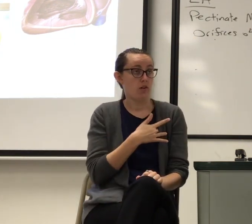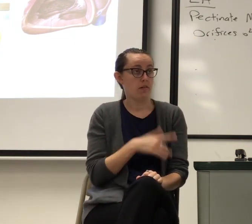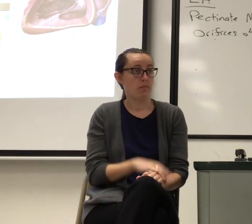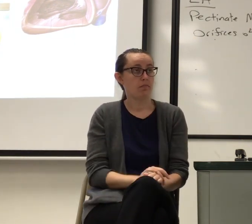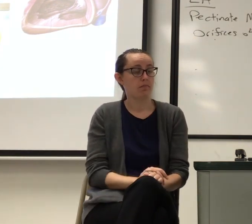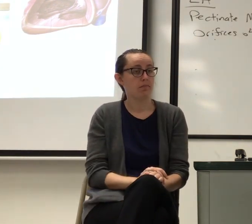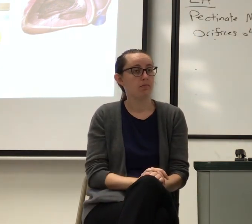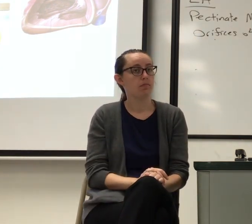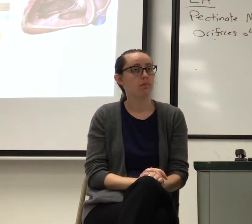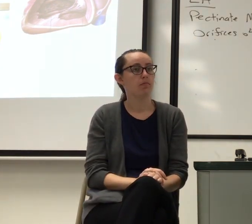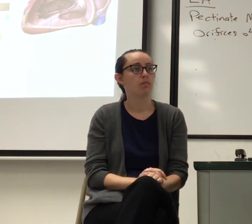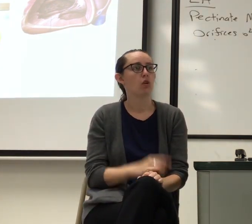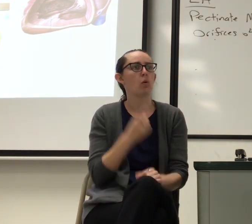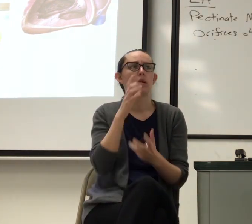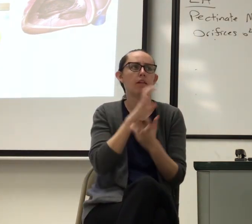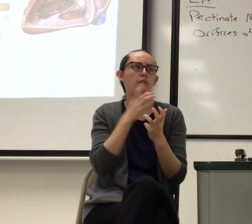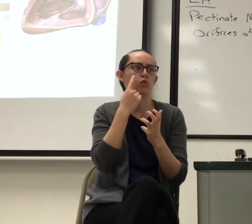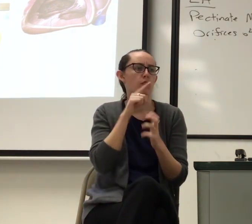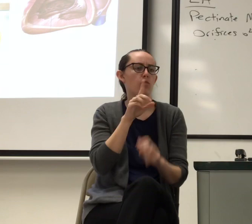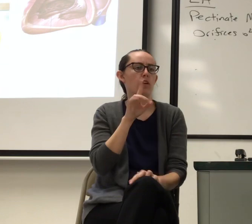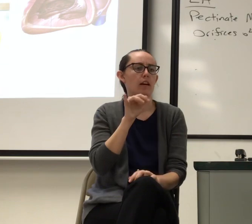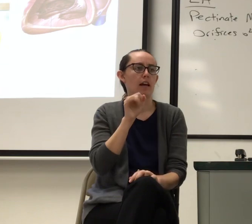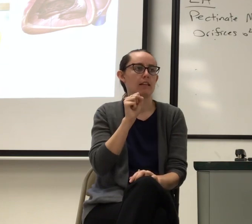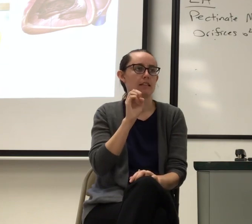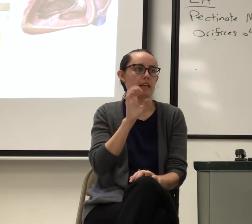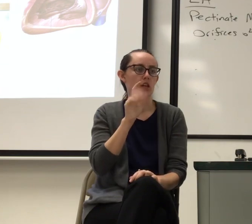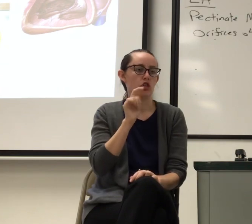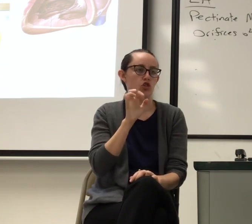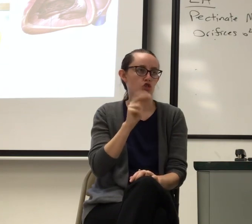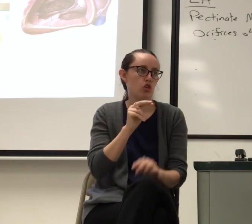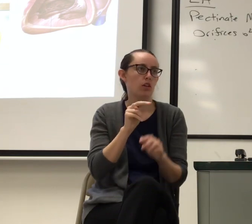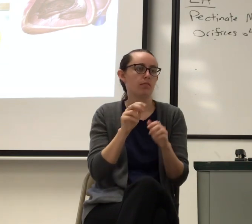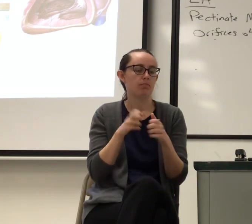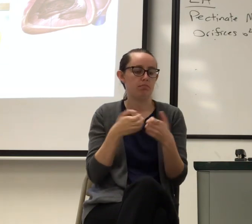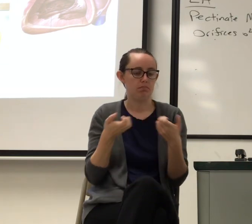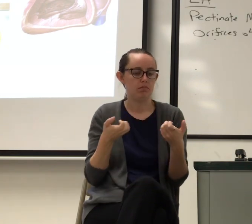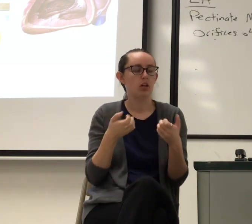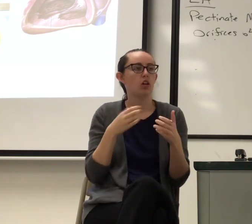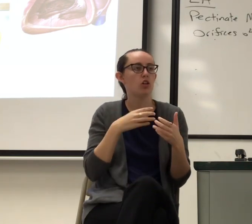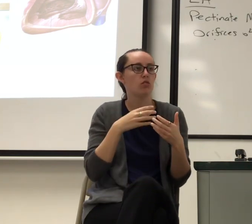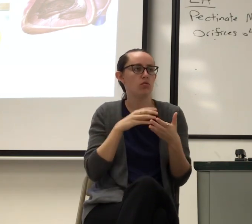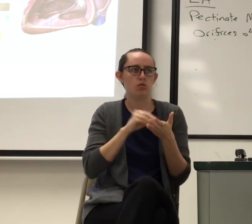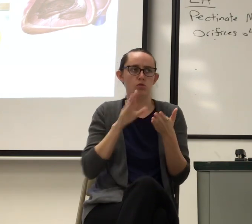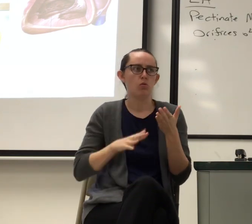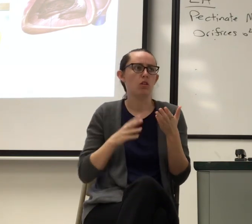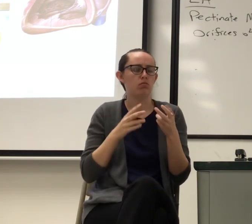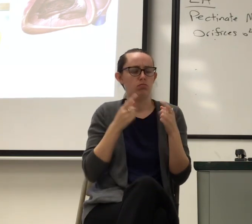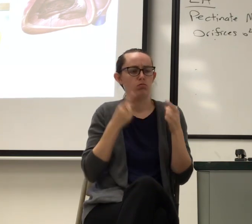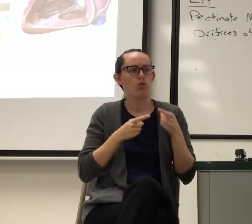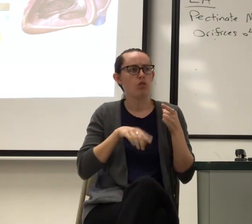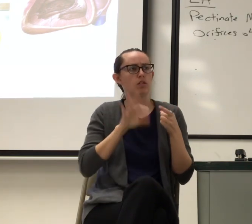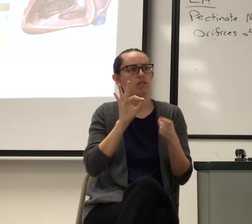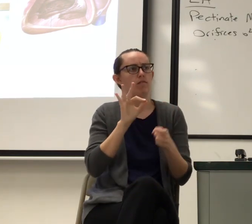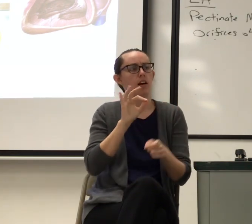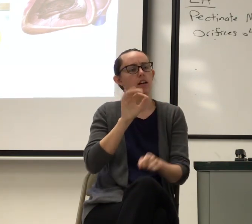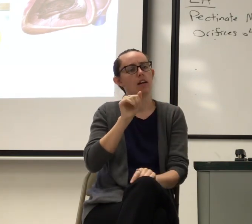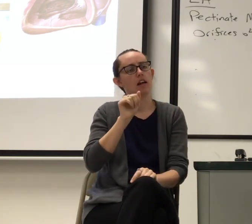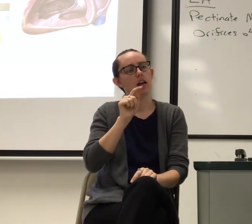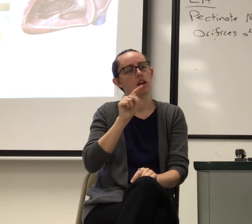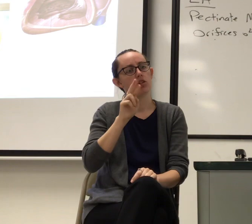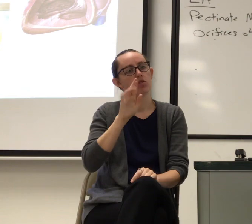you know, one confusion on the dissection is students have trouble identifying the atria. Okay, on the models it's pretty